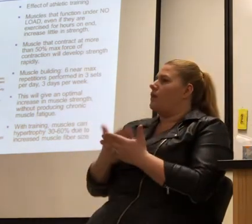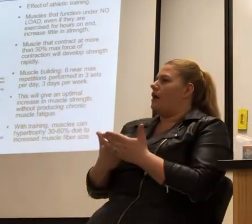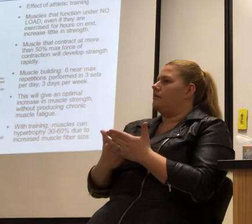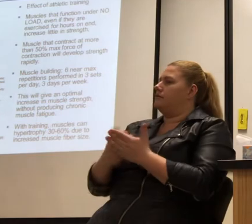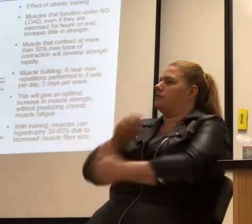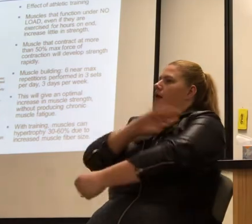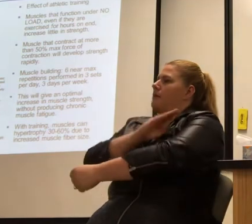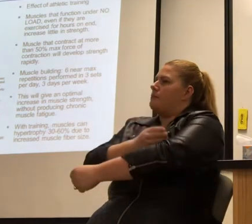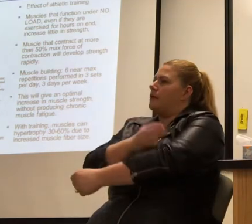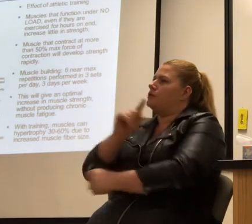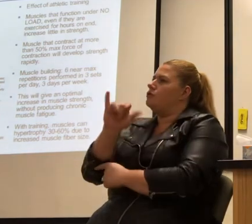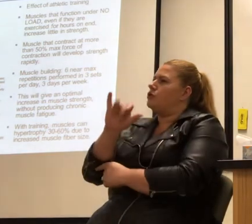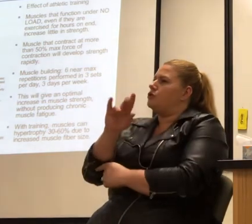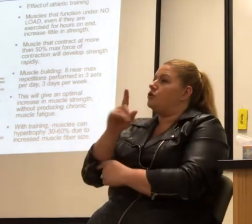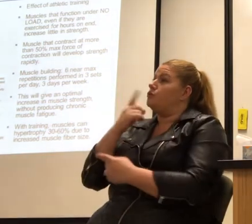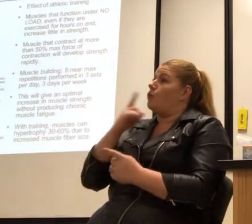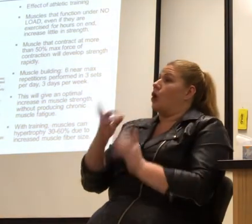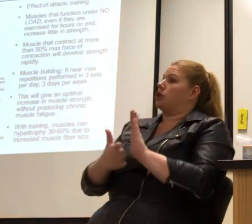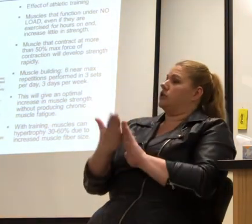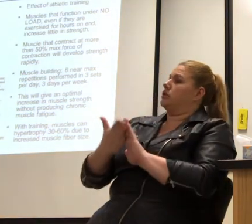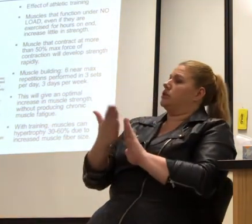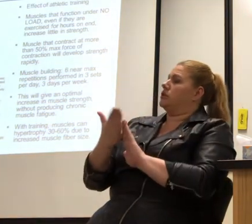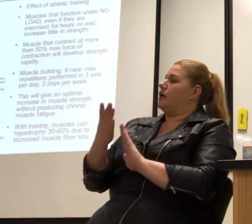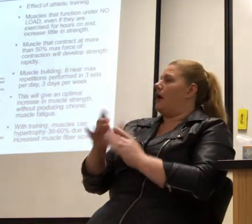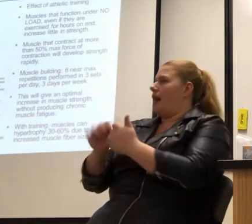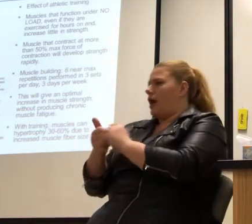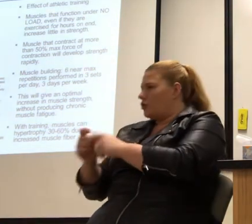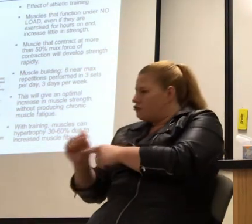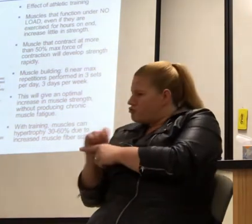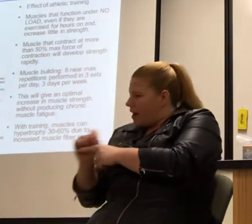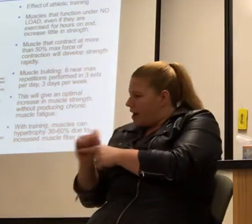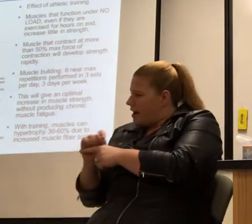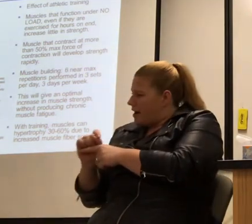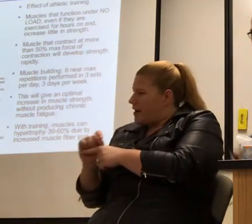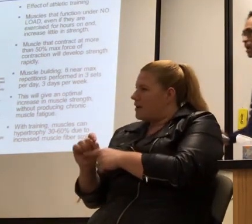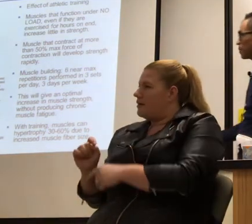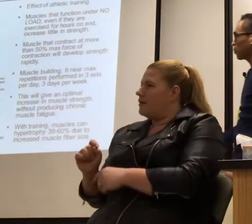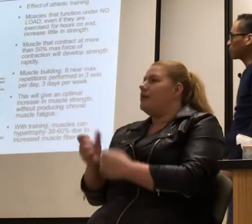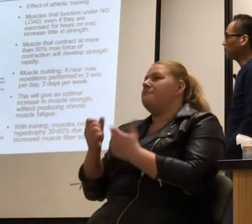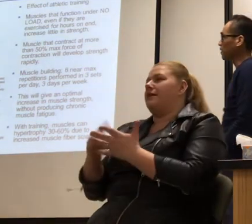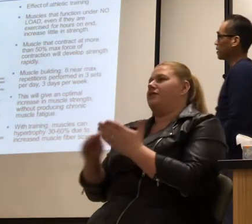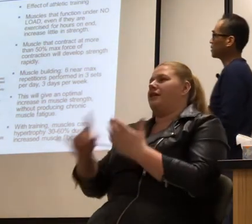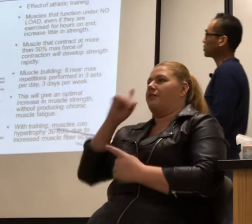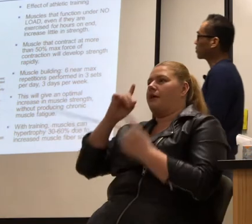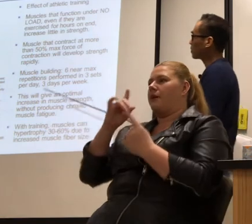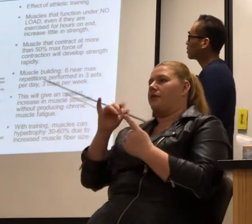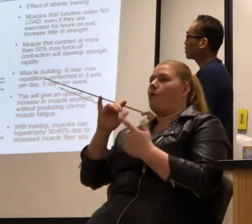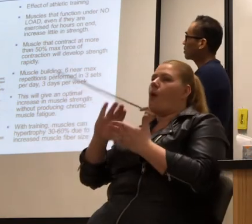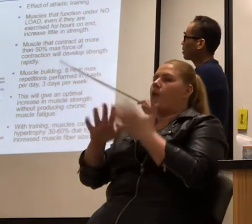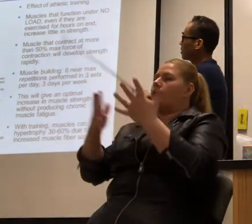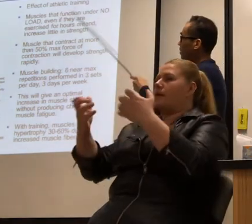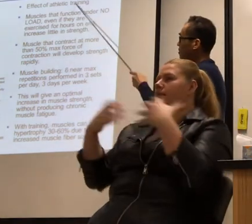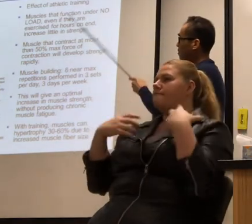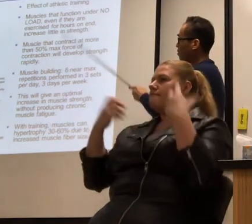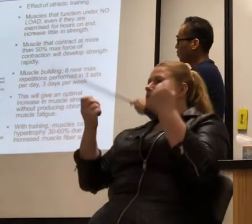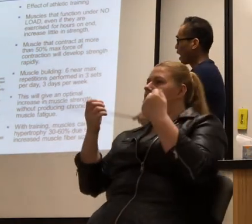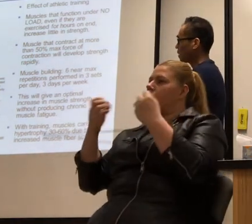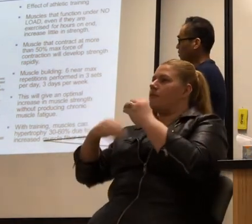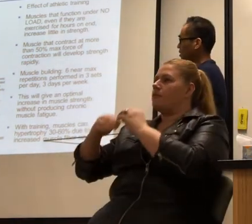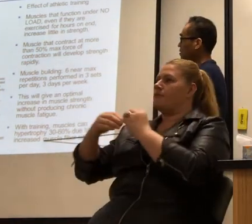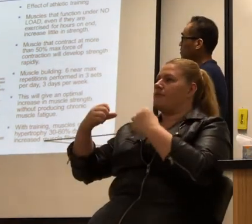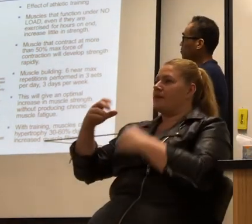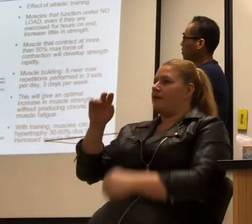it. That's a whole other field. This is usually what students think about. You know, there's a lot of people who are into fitness, or maybe some